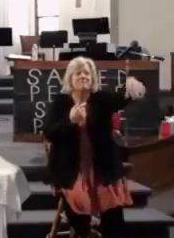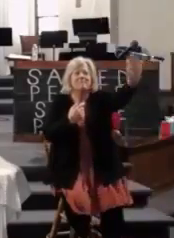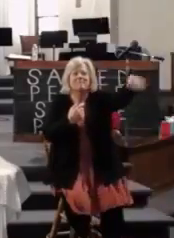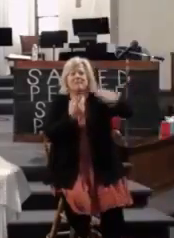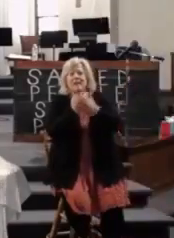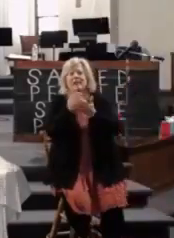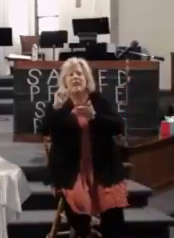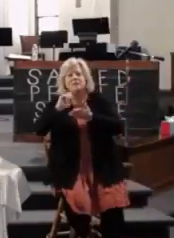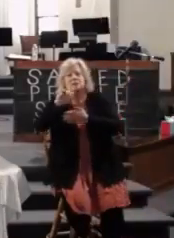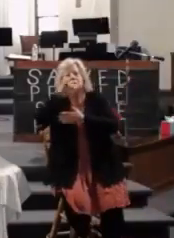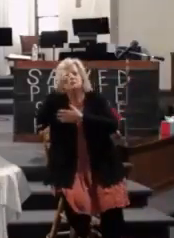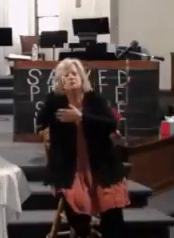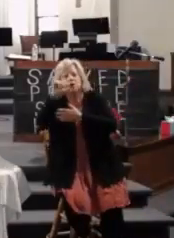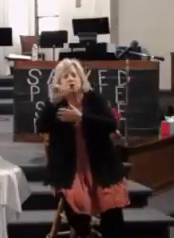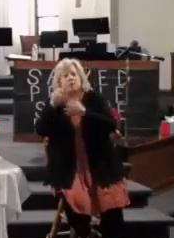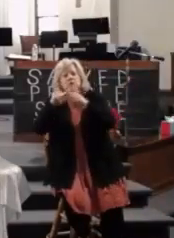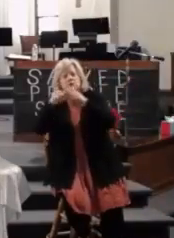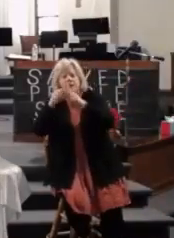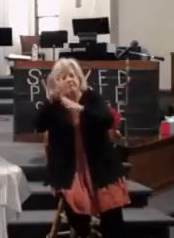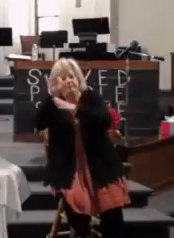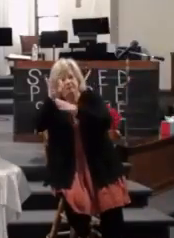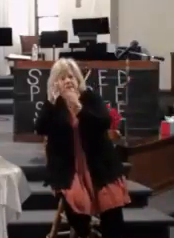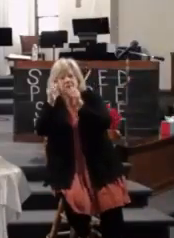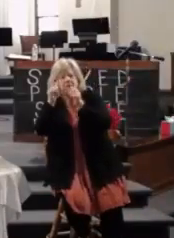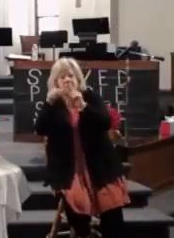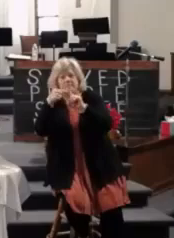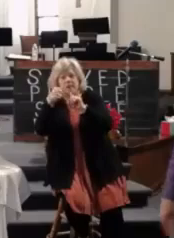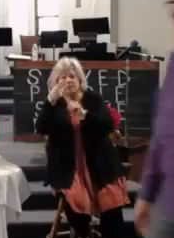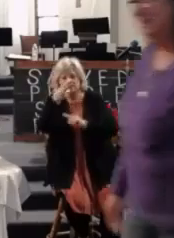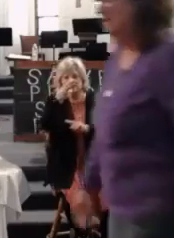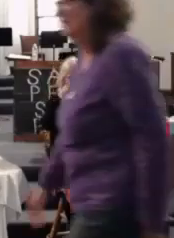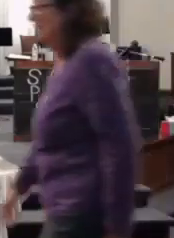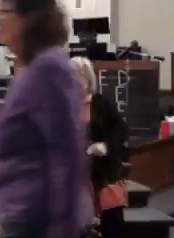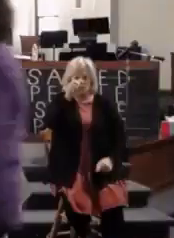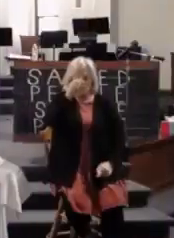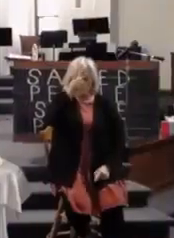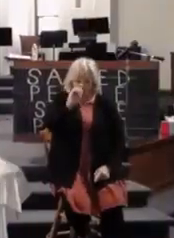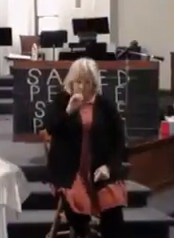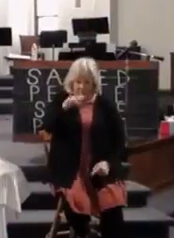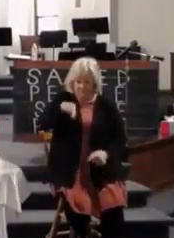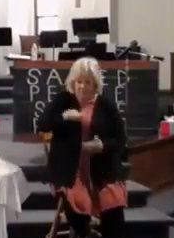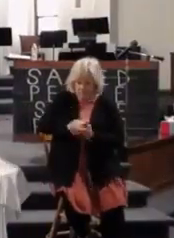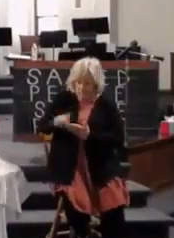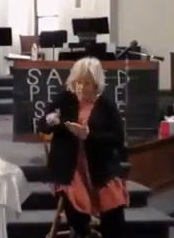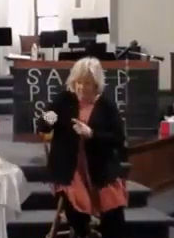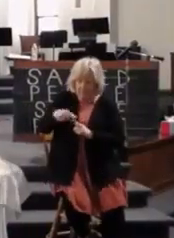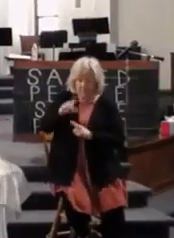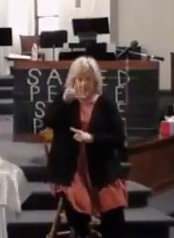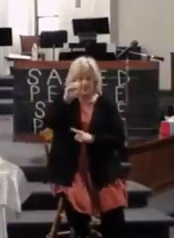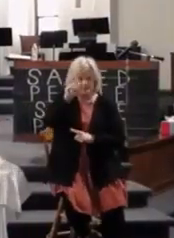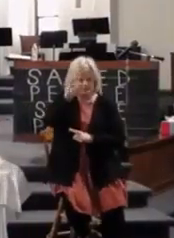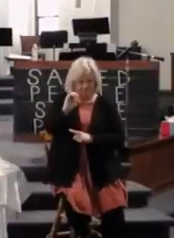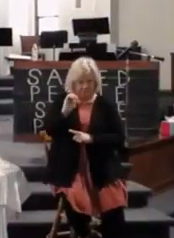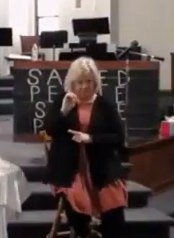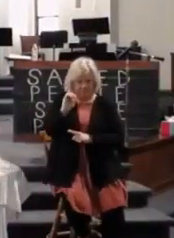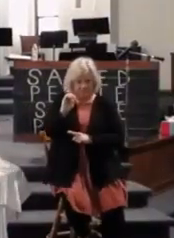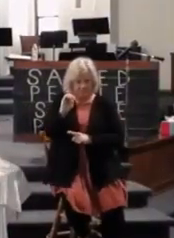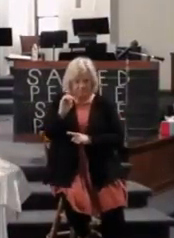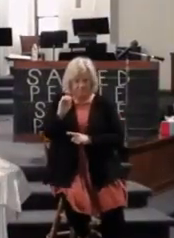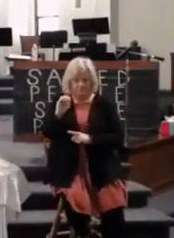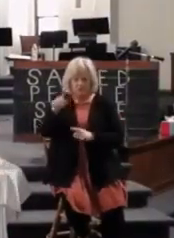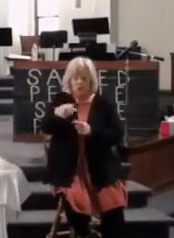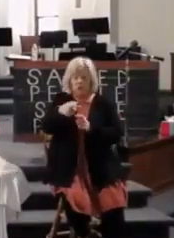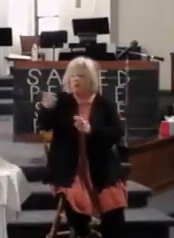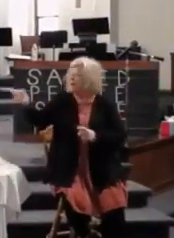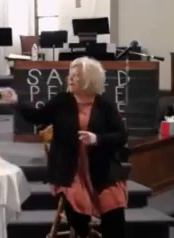hope. And this week's sermon is going to be on love. So I'm going to do the candles, and